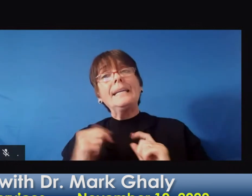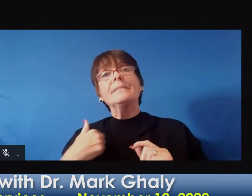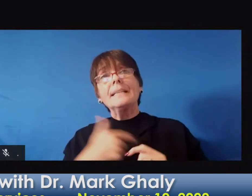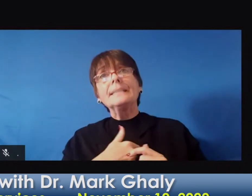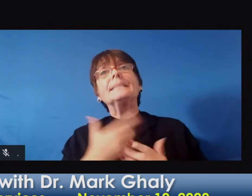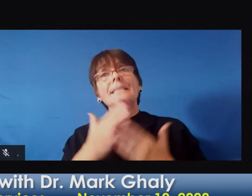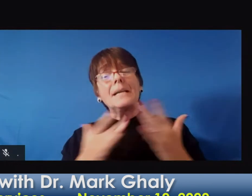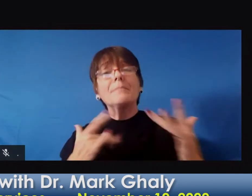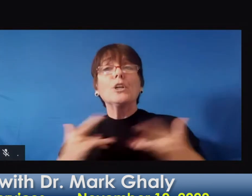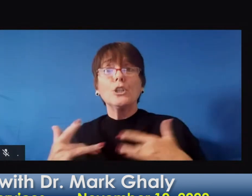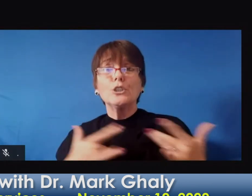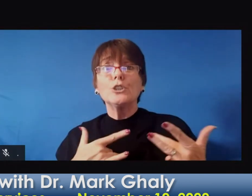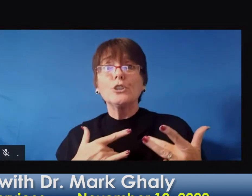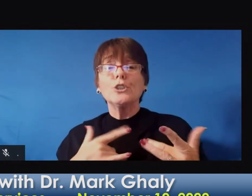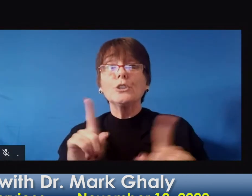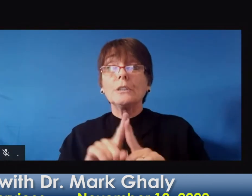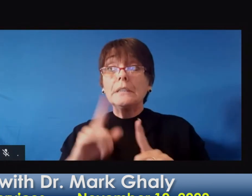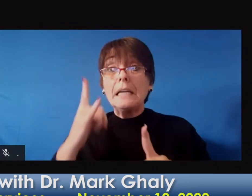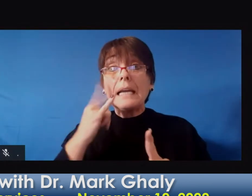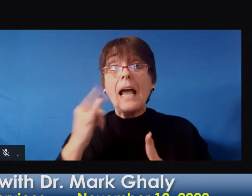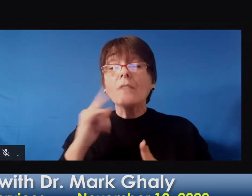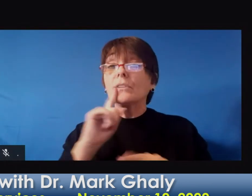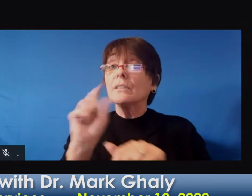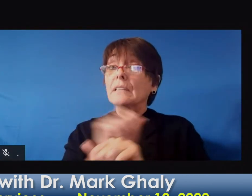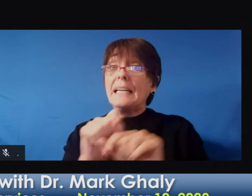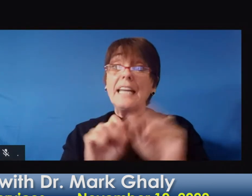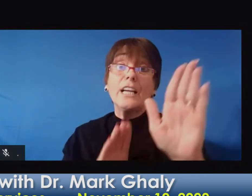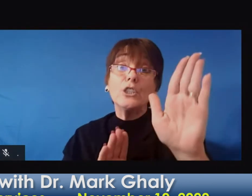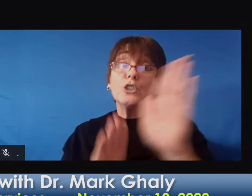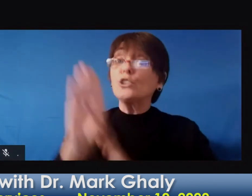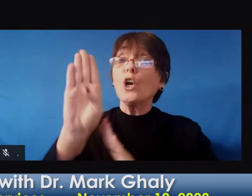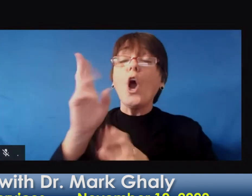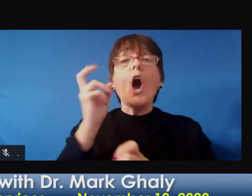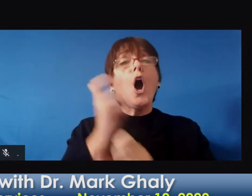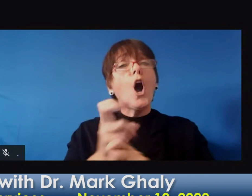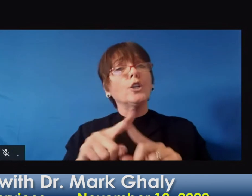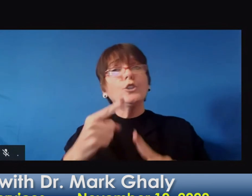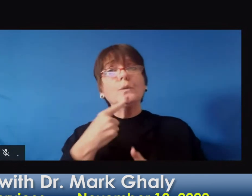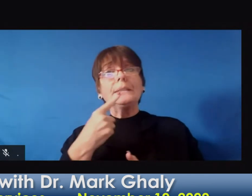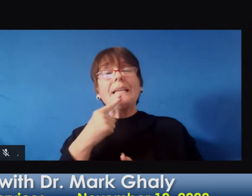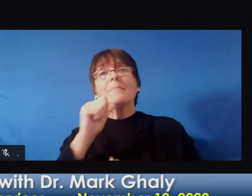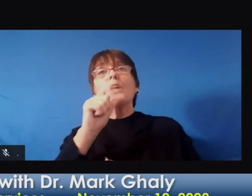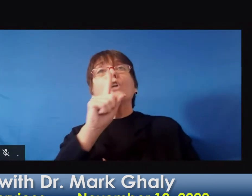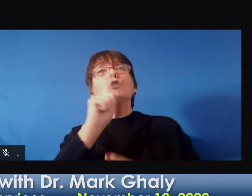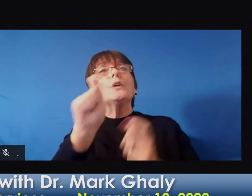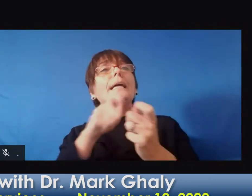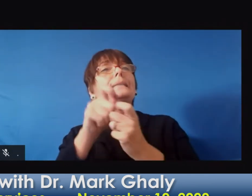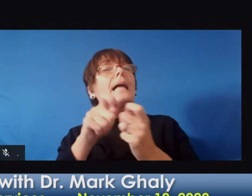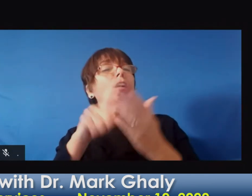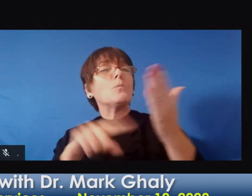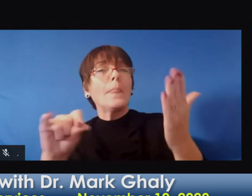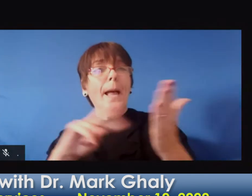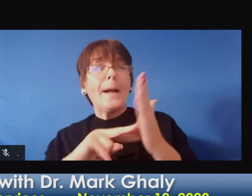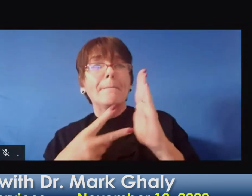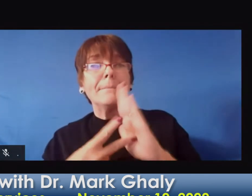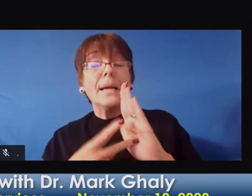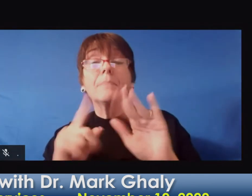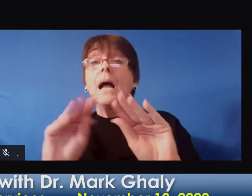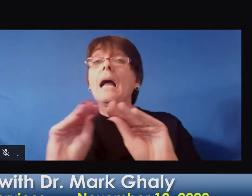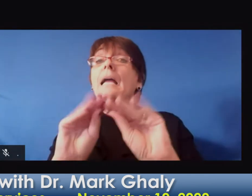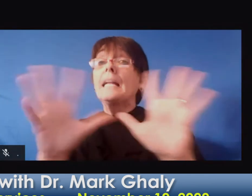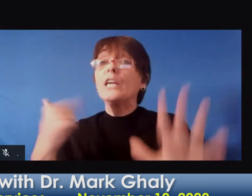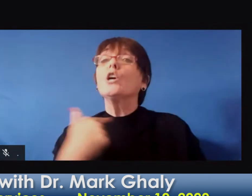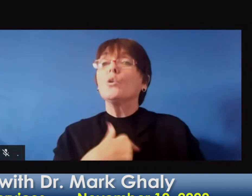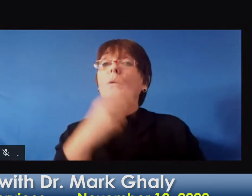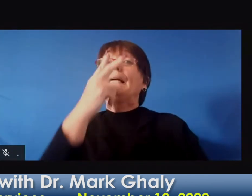Is California in a surge? Hard to say, unclear what the exact definition of that is, but clear that we are seeing